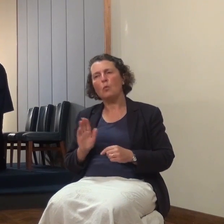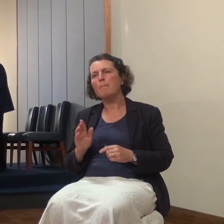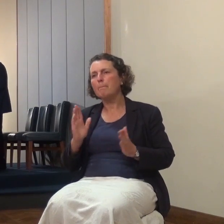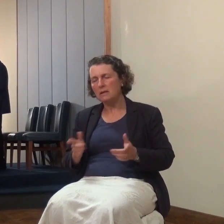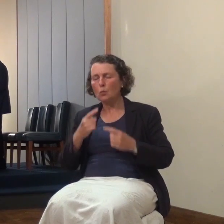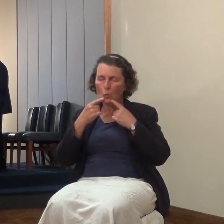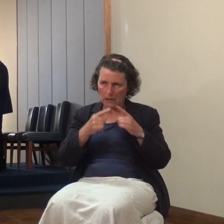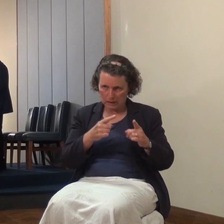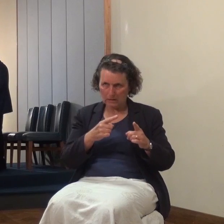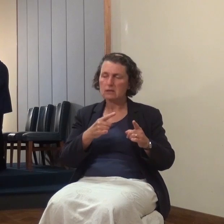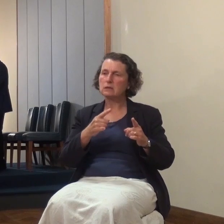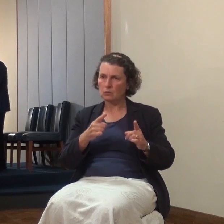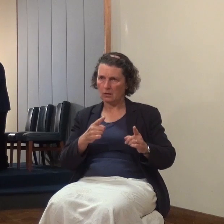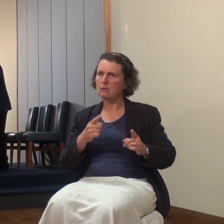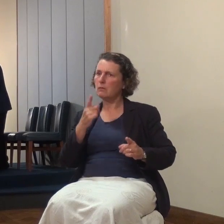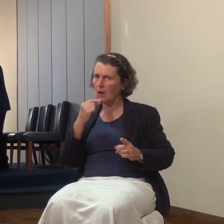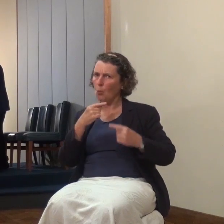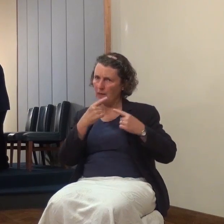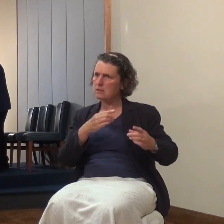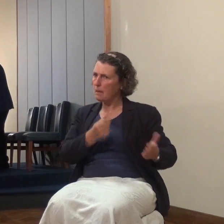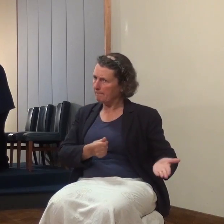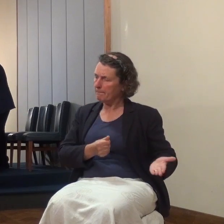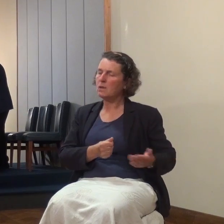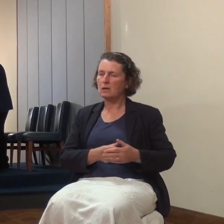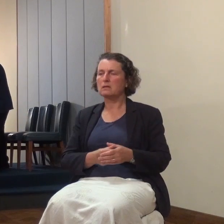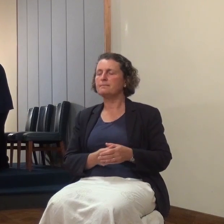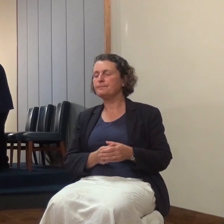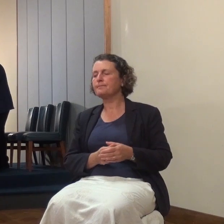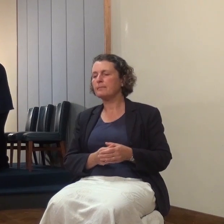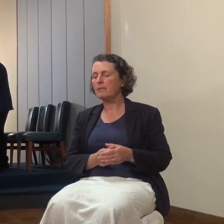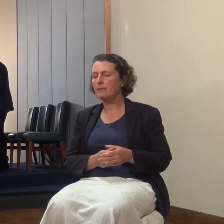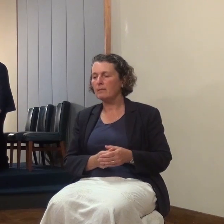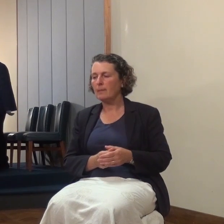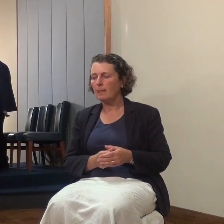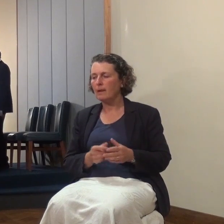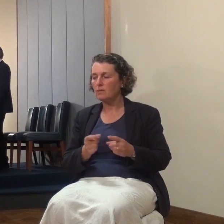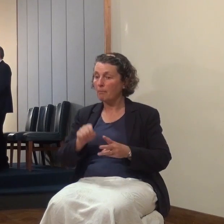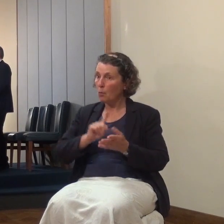there, right then. It might not have been the work of gospel ministry that